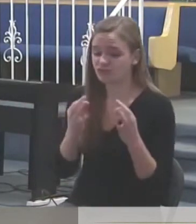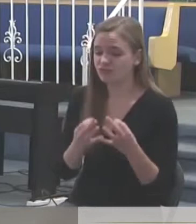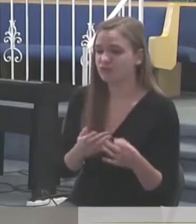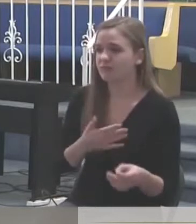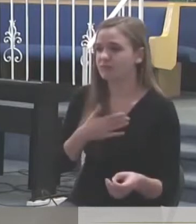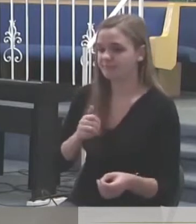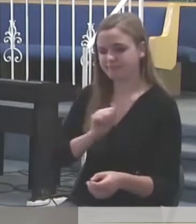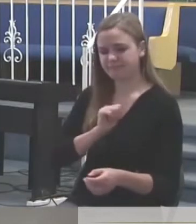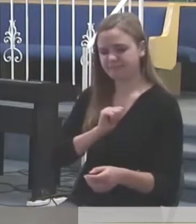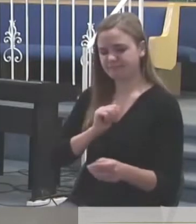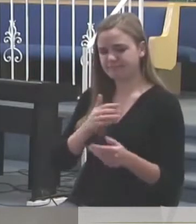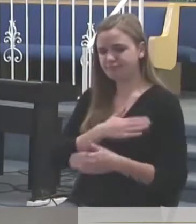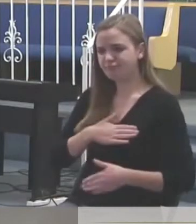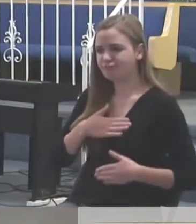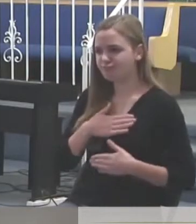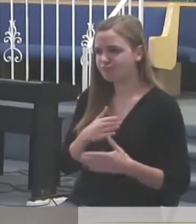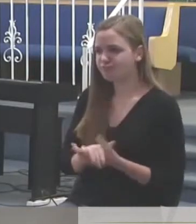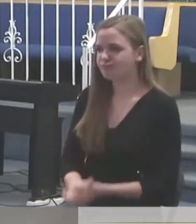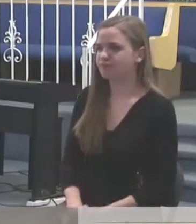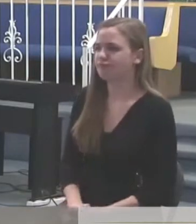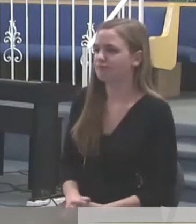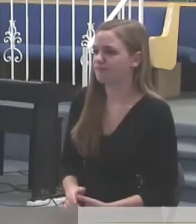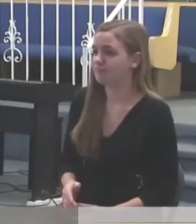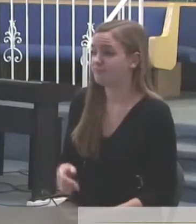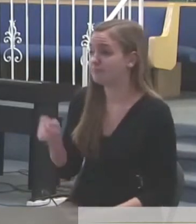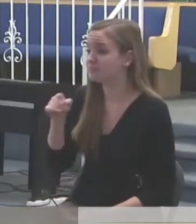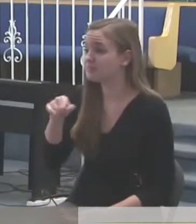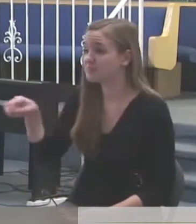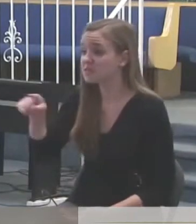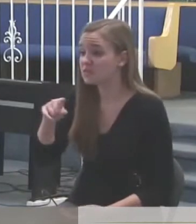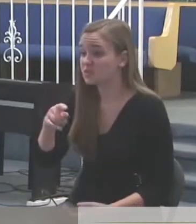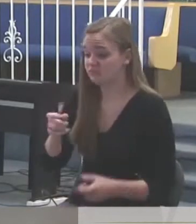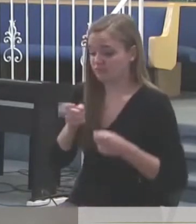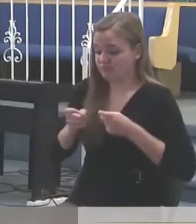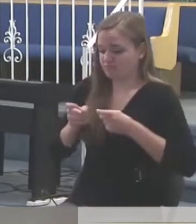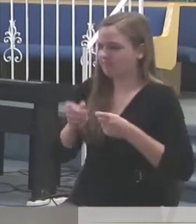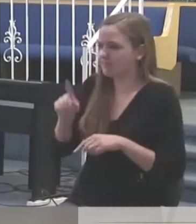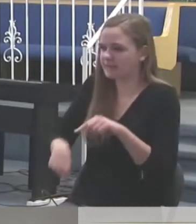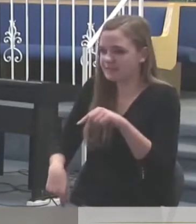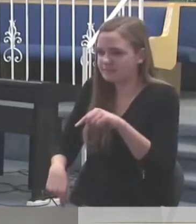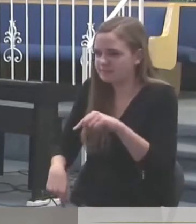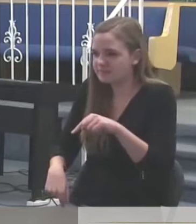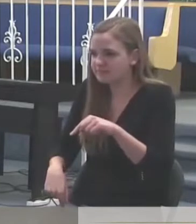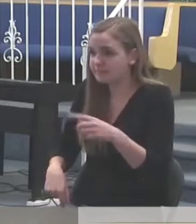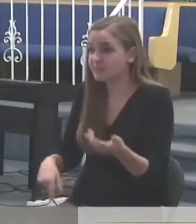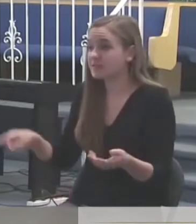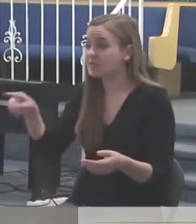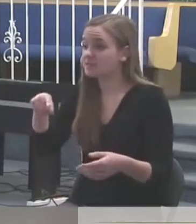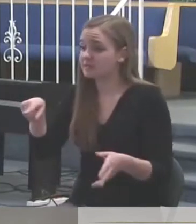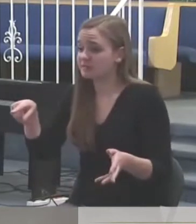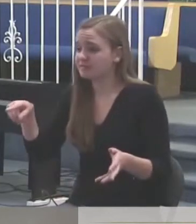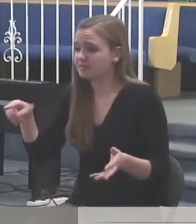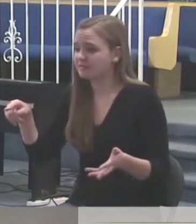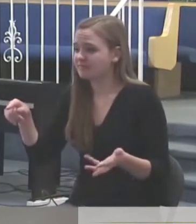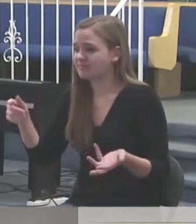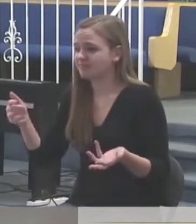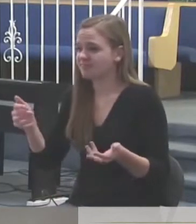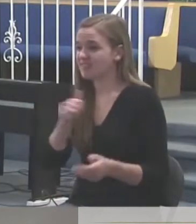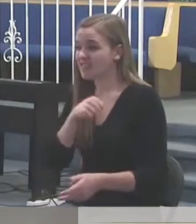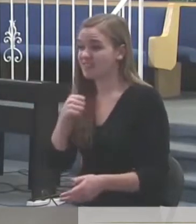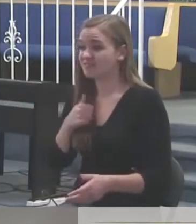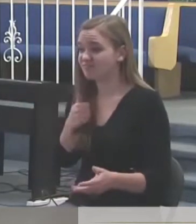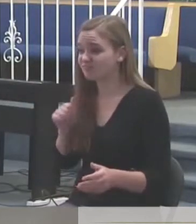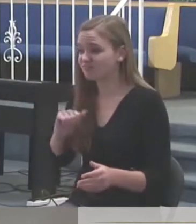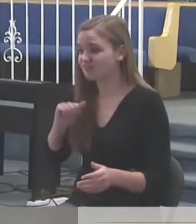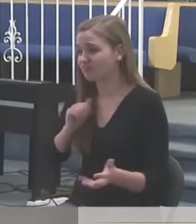Or myself. Yes. You don't have that kind of control over me. You can get sassy if you want to. That's fine, but